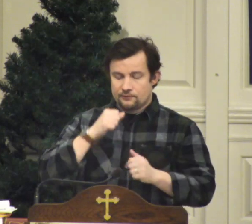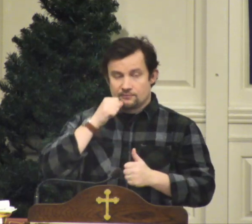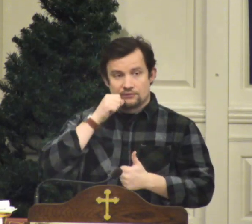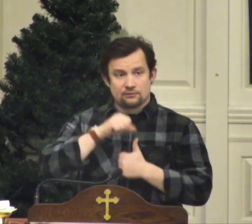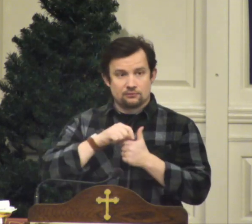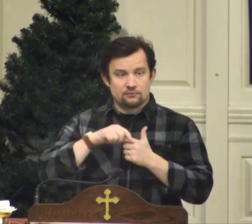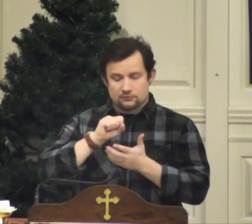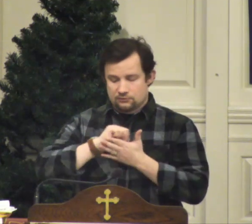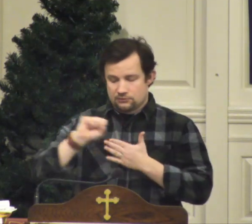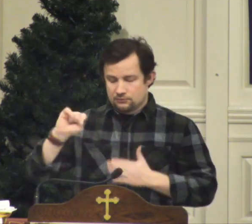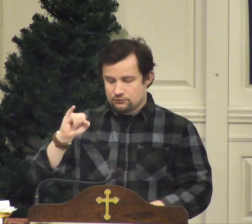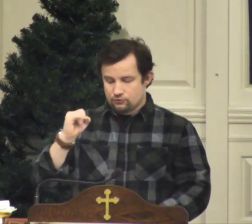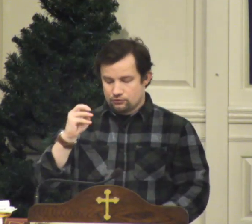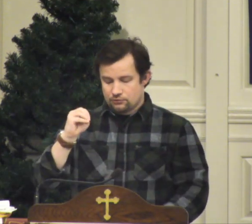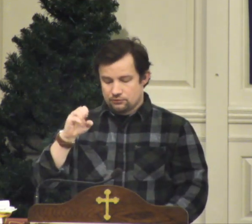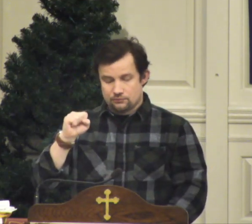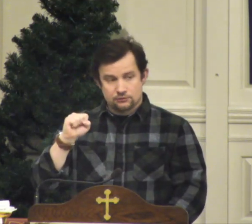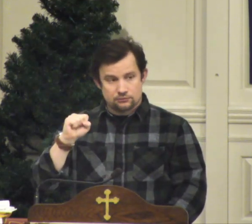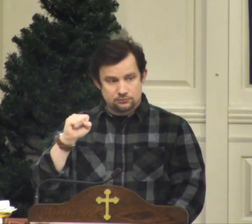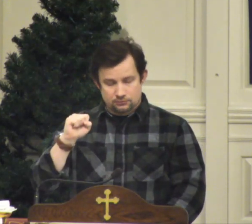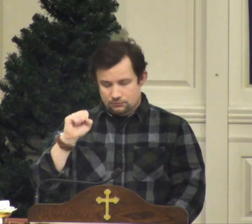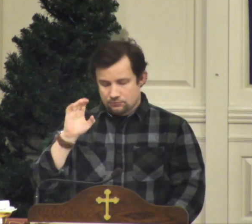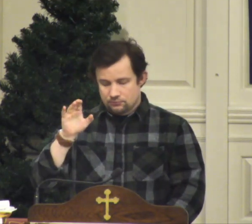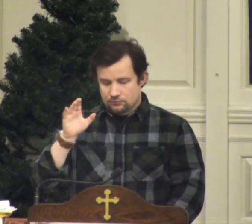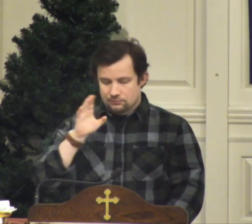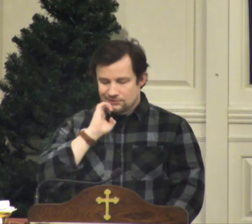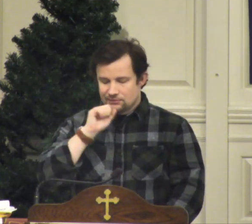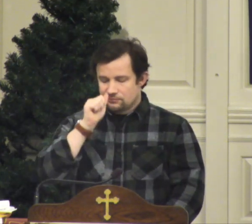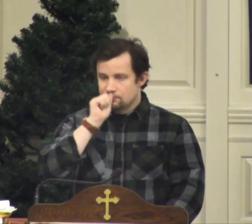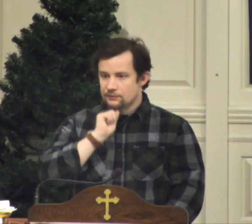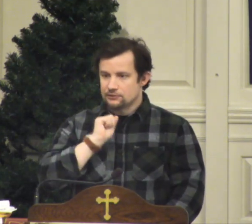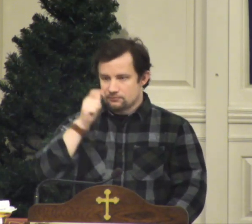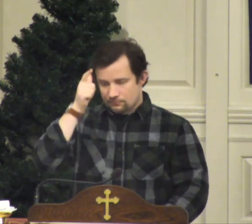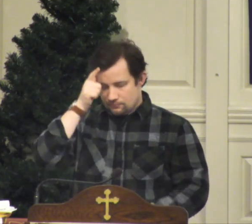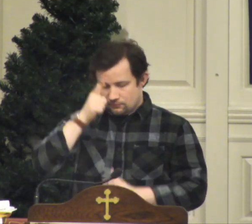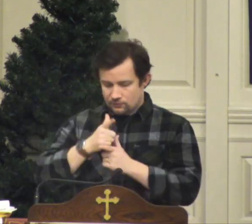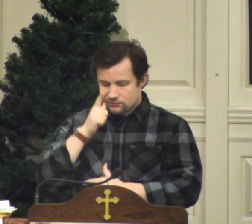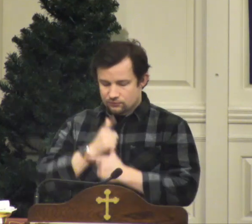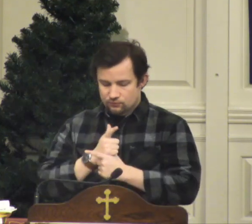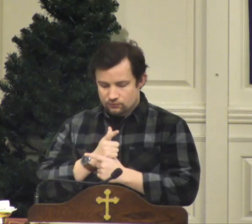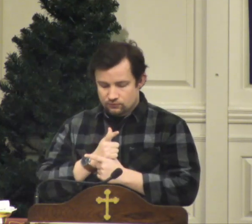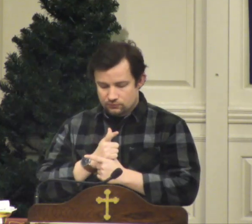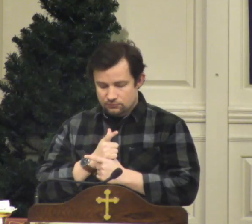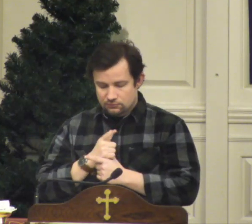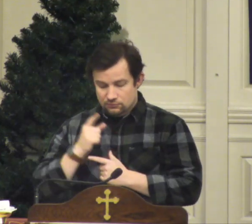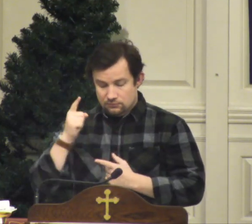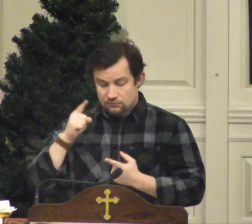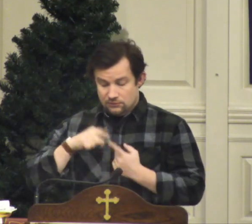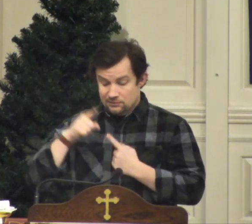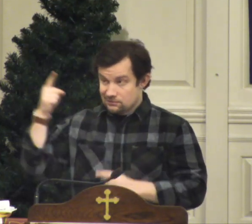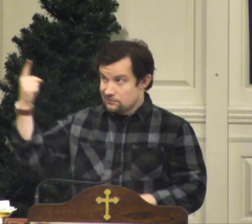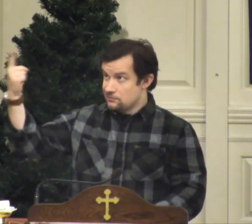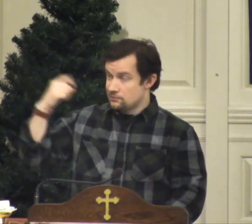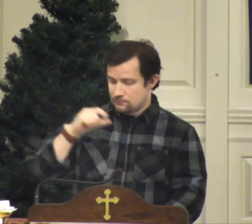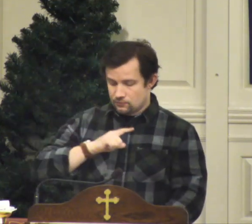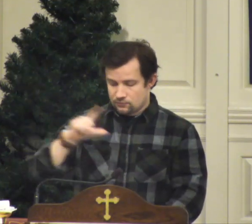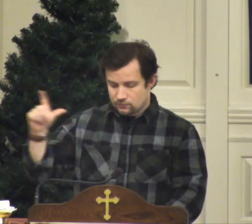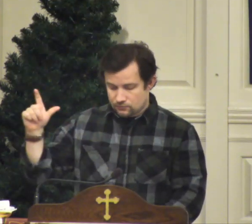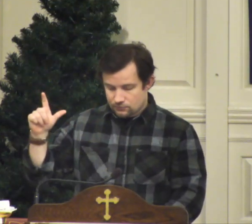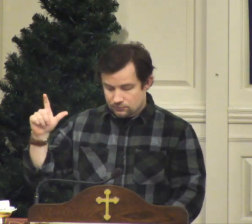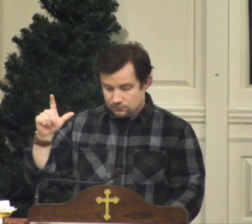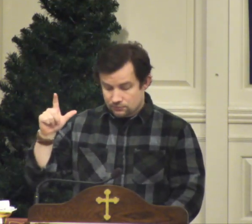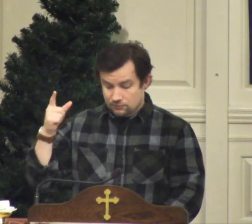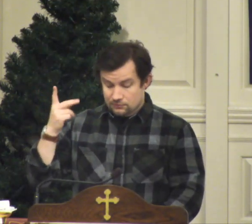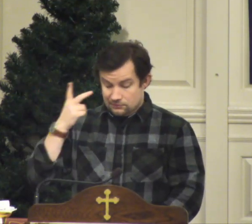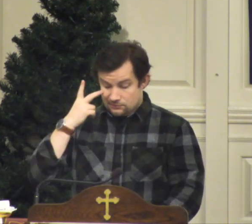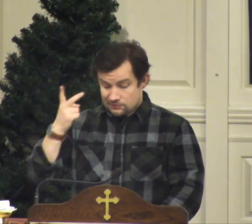A reading from the book of the letter of St. James. Be patient, brothers and sisters, until the